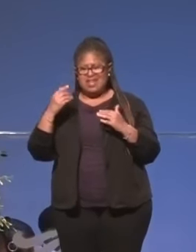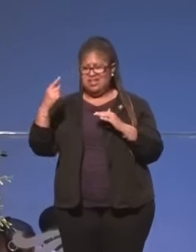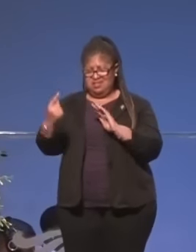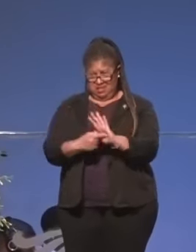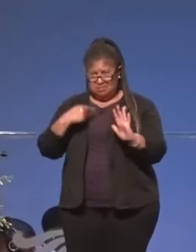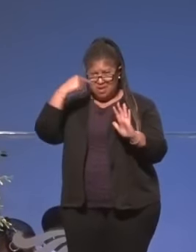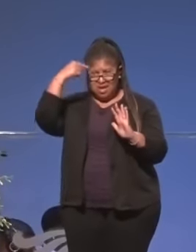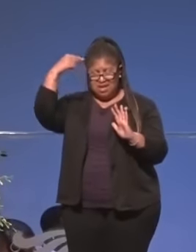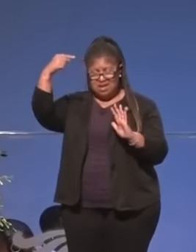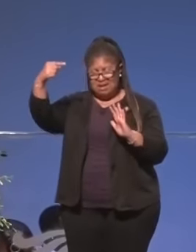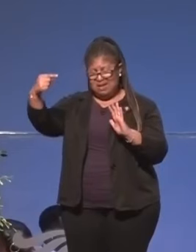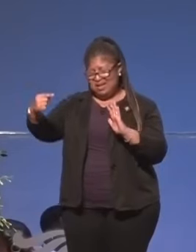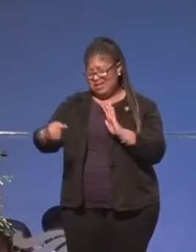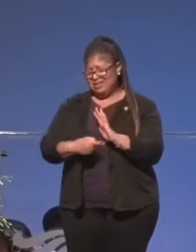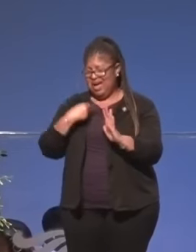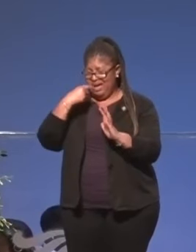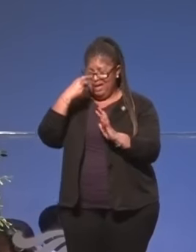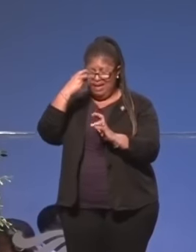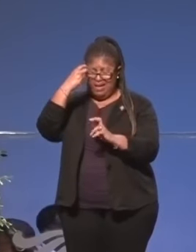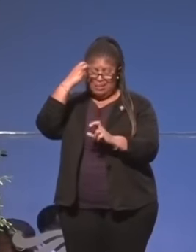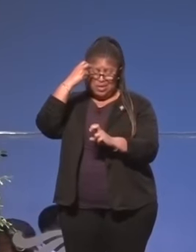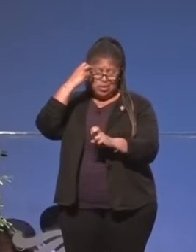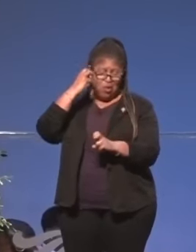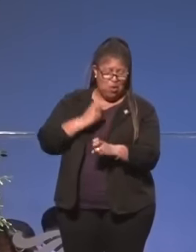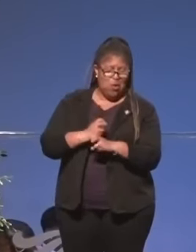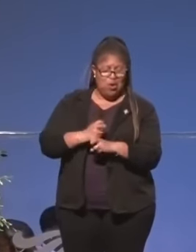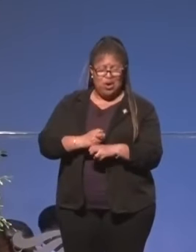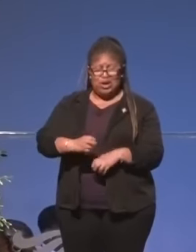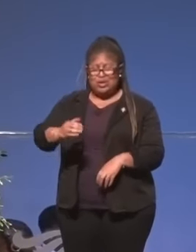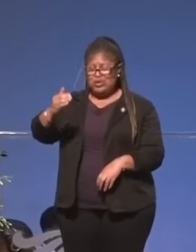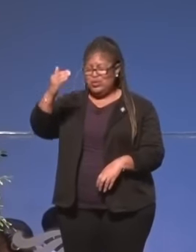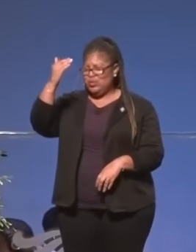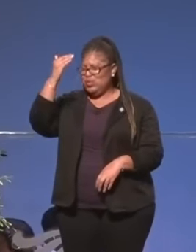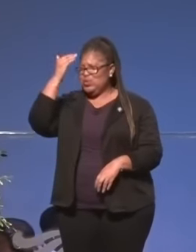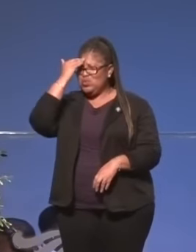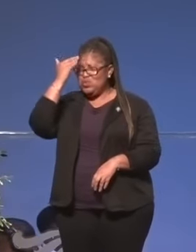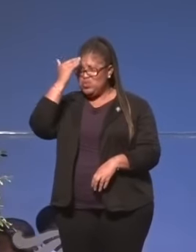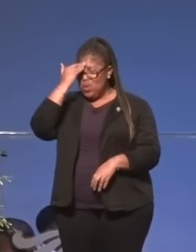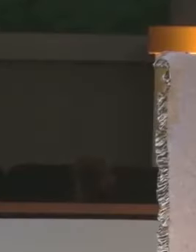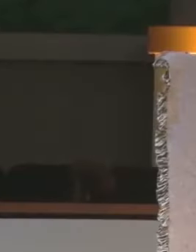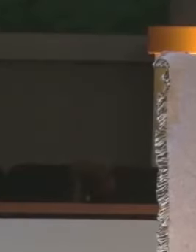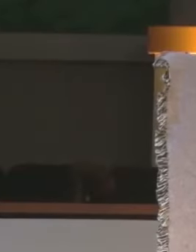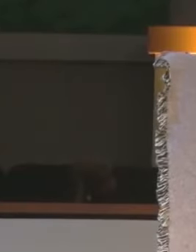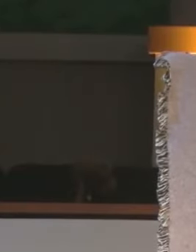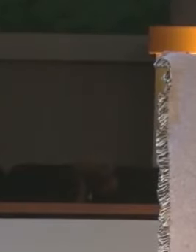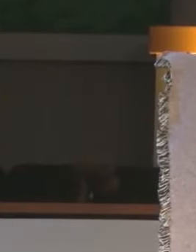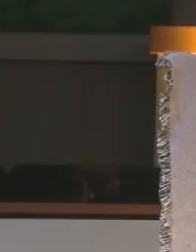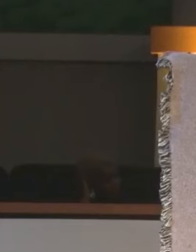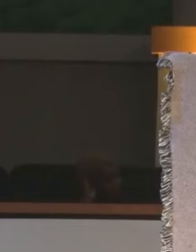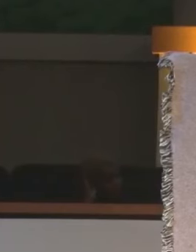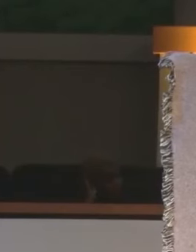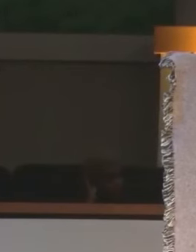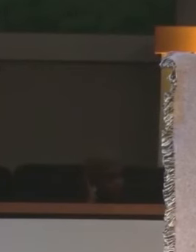sometimes it's hard to tell the nights from day.